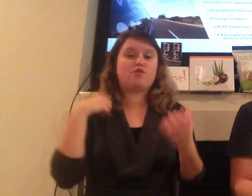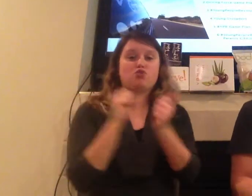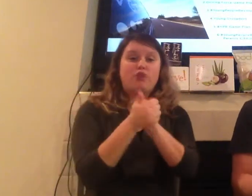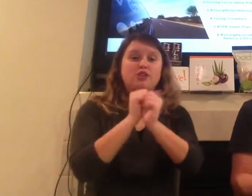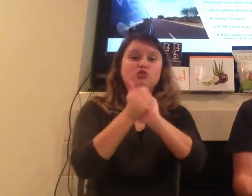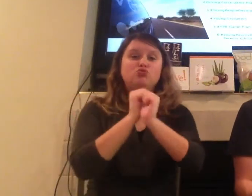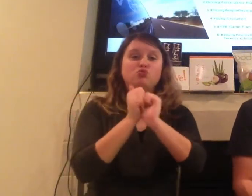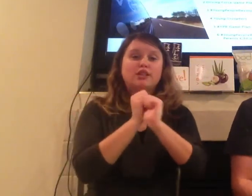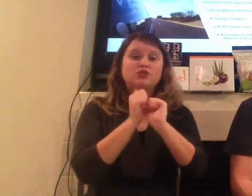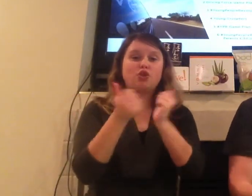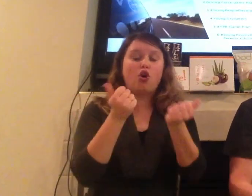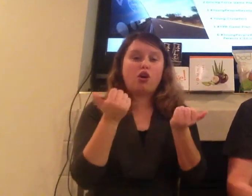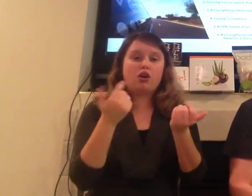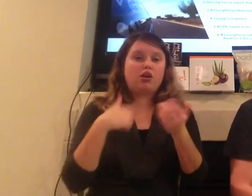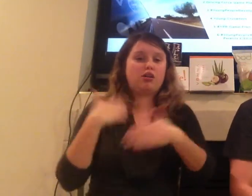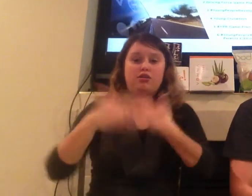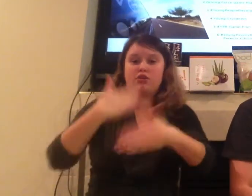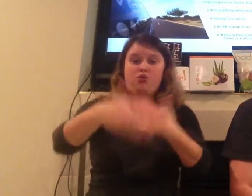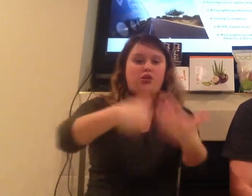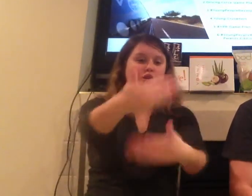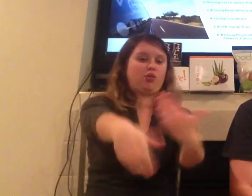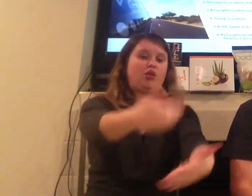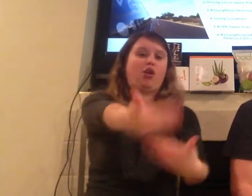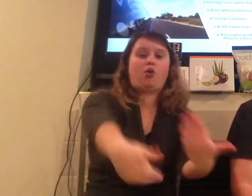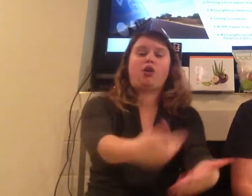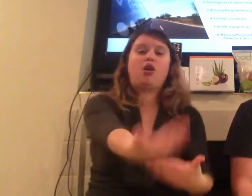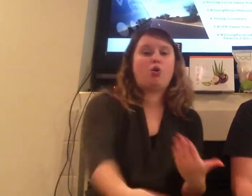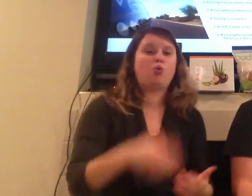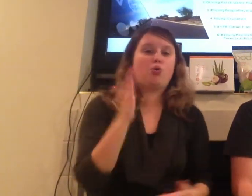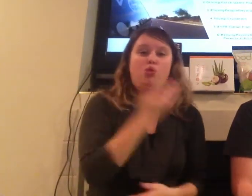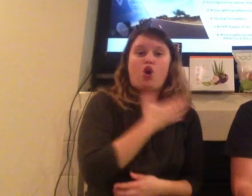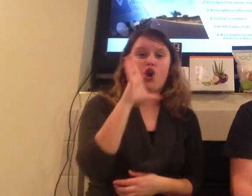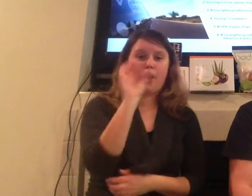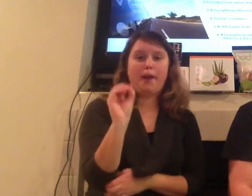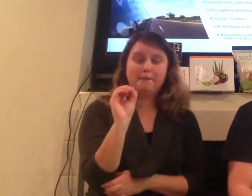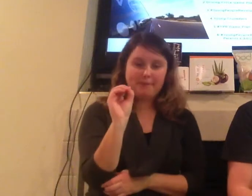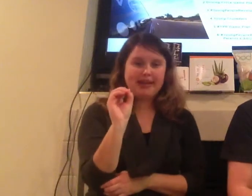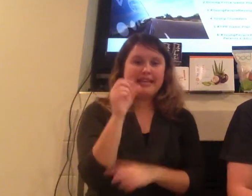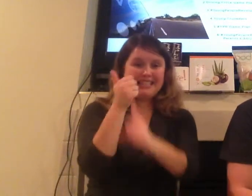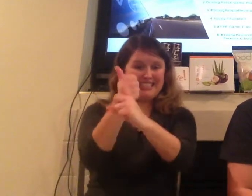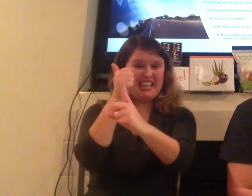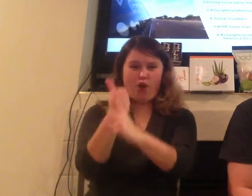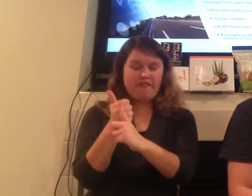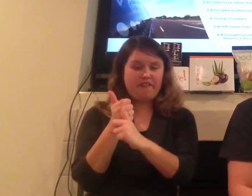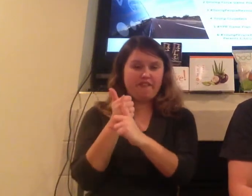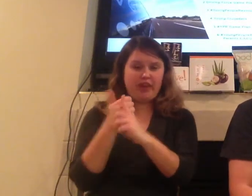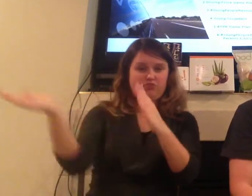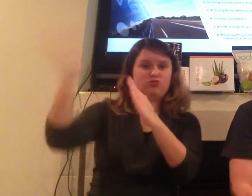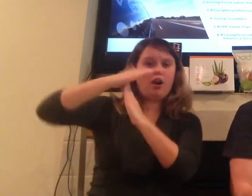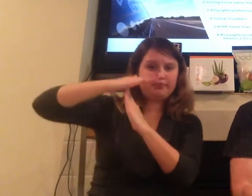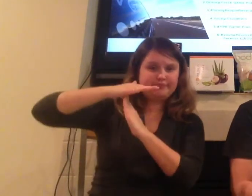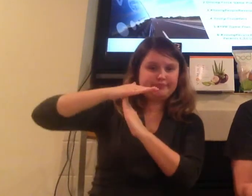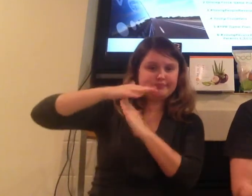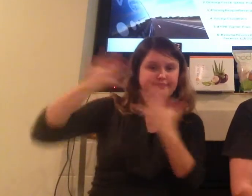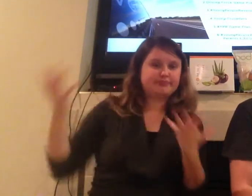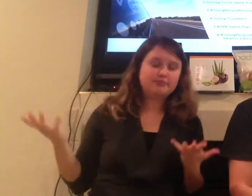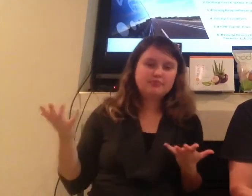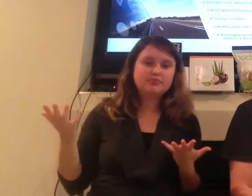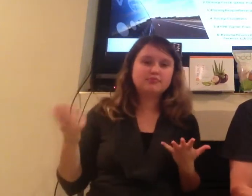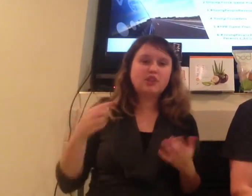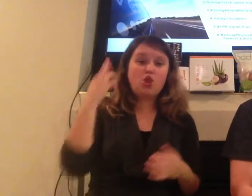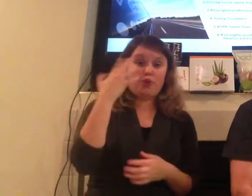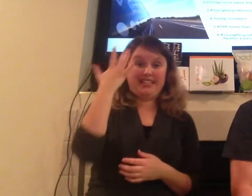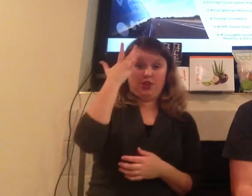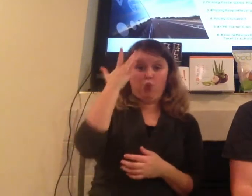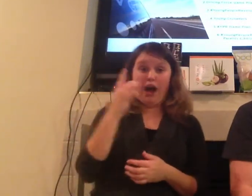know, it goes on and on. The legitimacy of our company is second to none. And the reason we've chosen to do